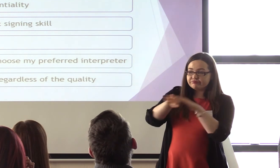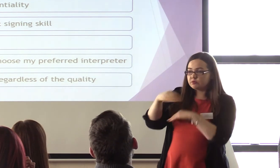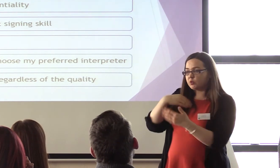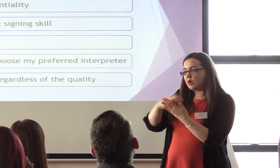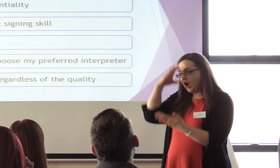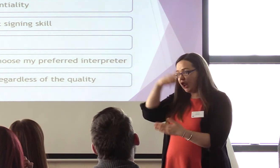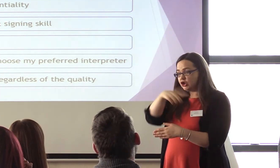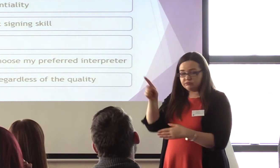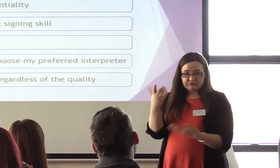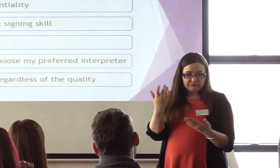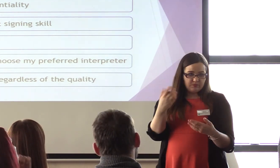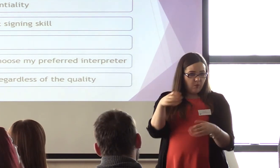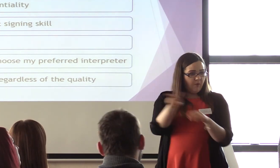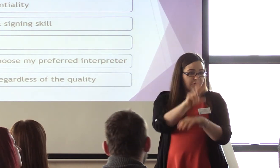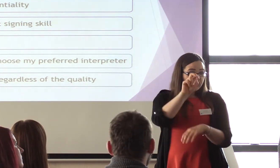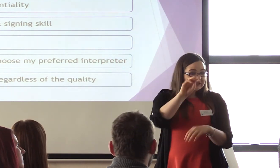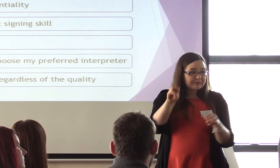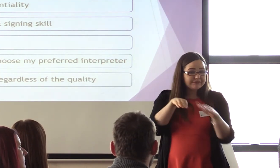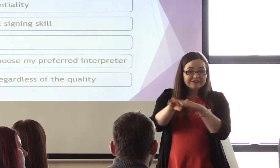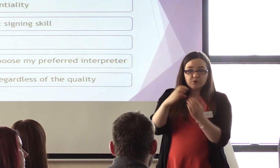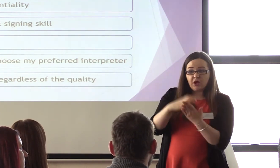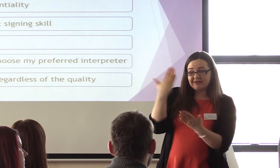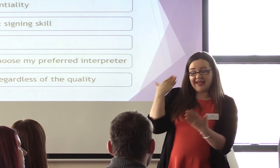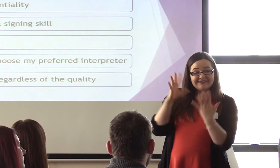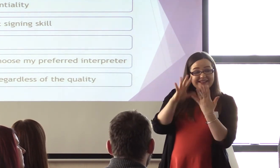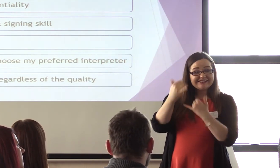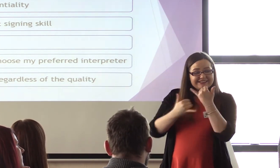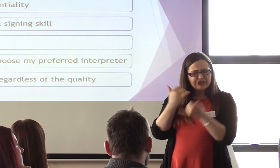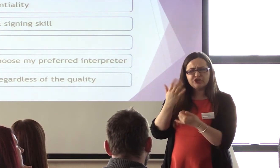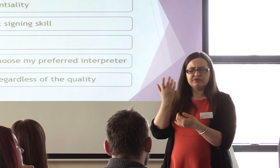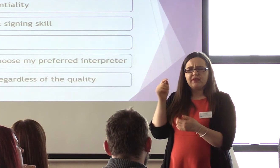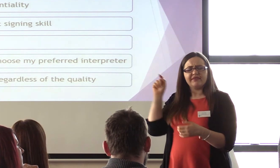now deaf people attending college over